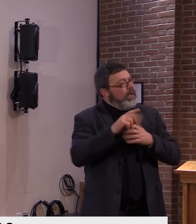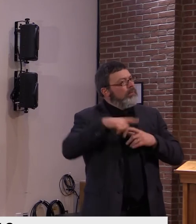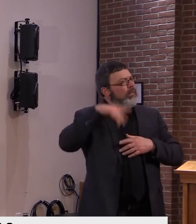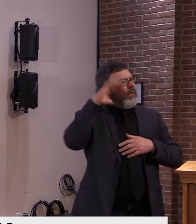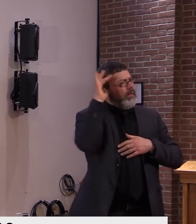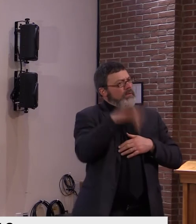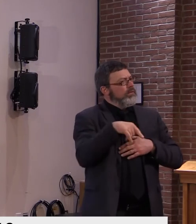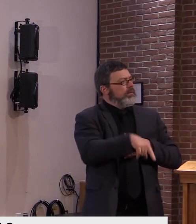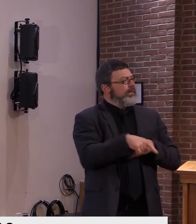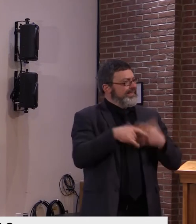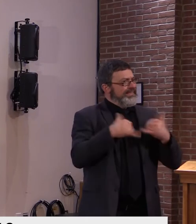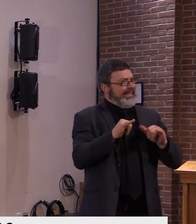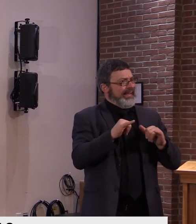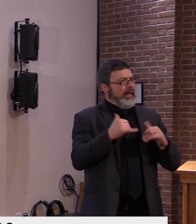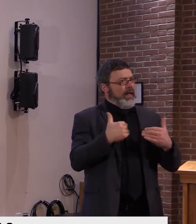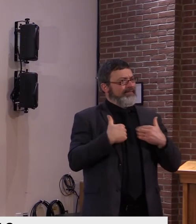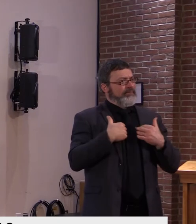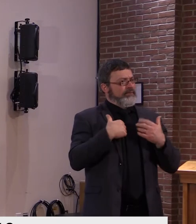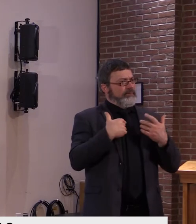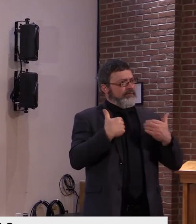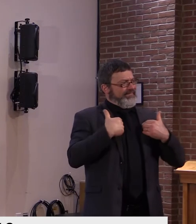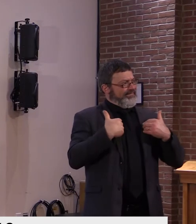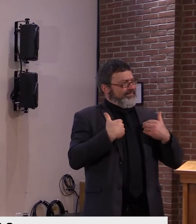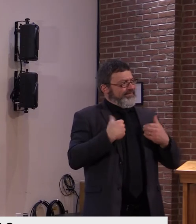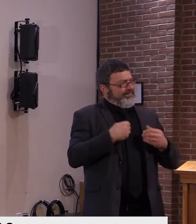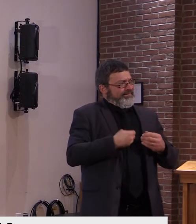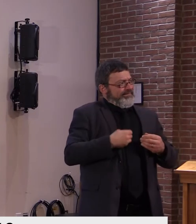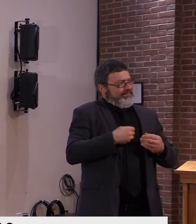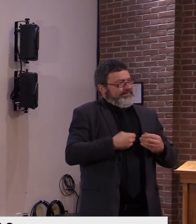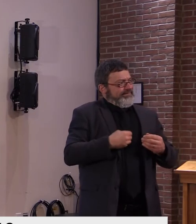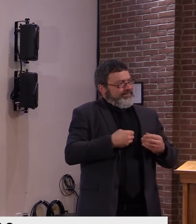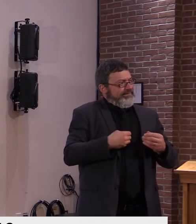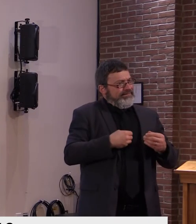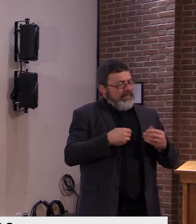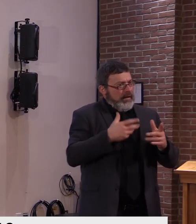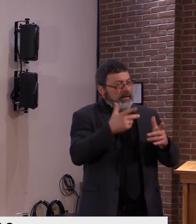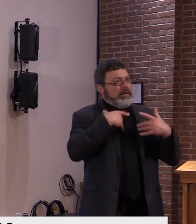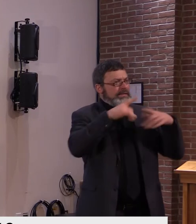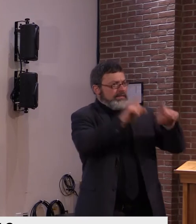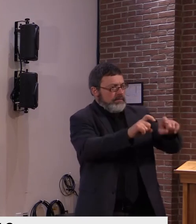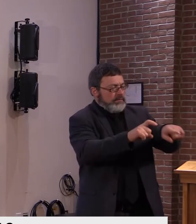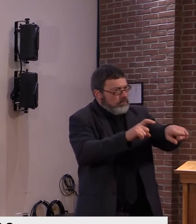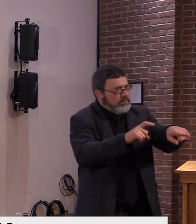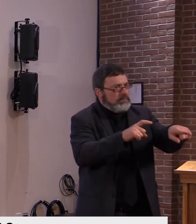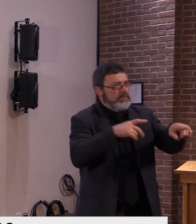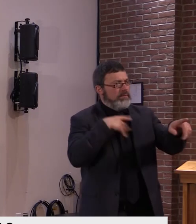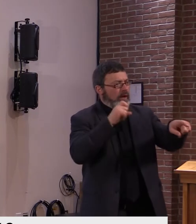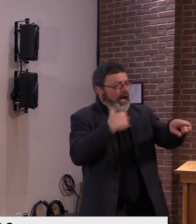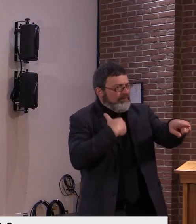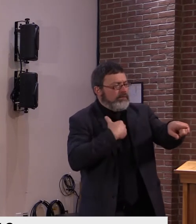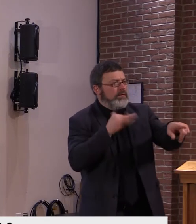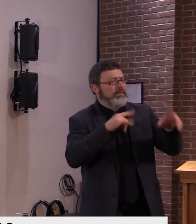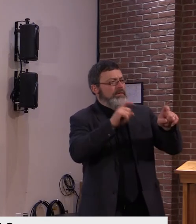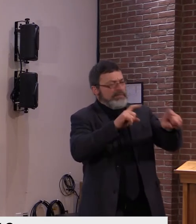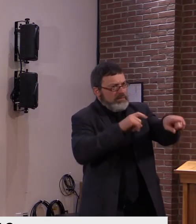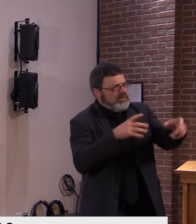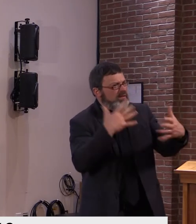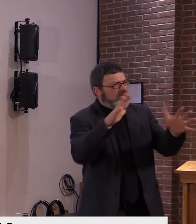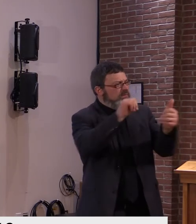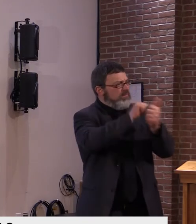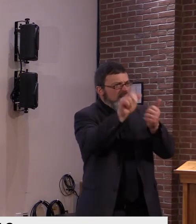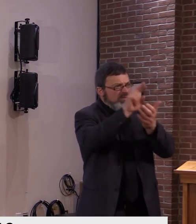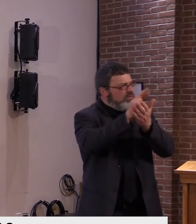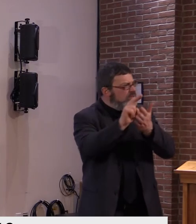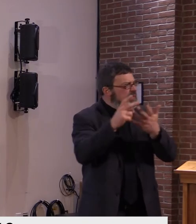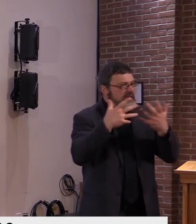positive because the test is accurate enough to find fragments of the virus, but the virus is not